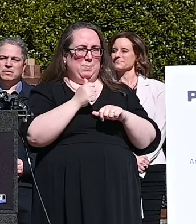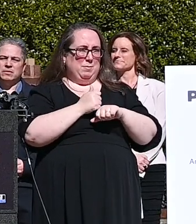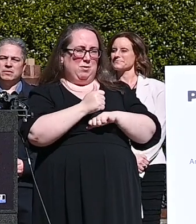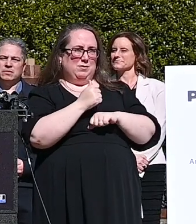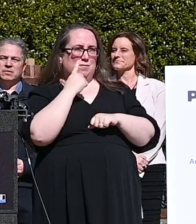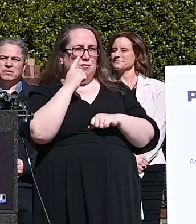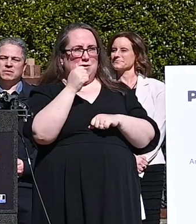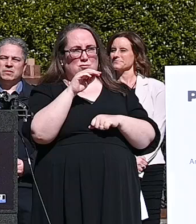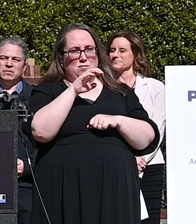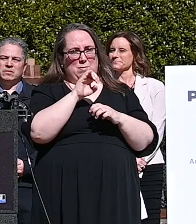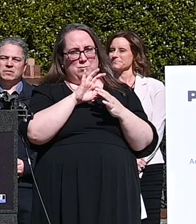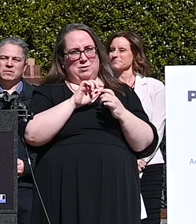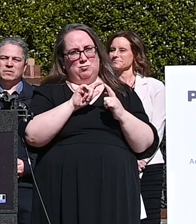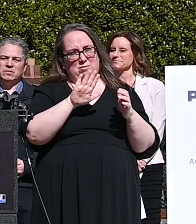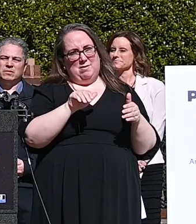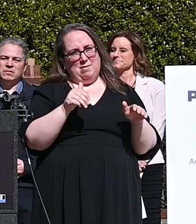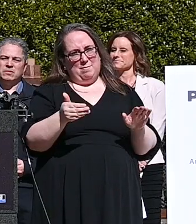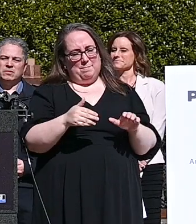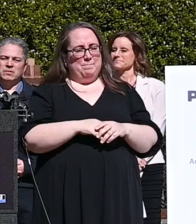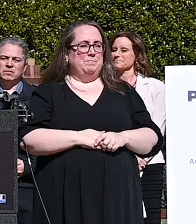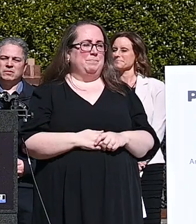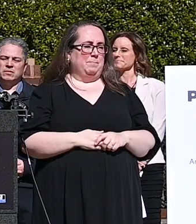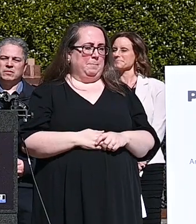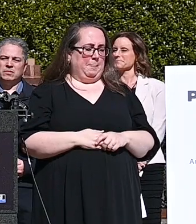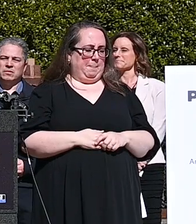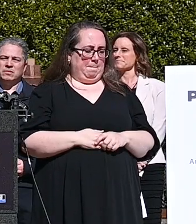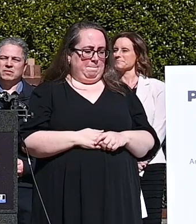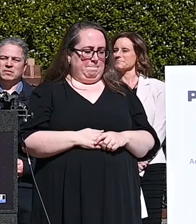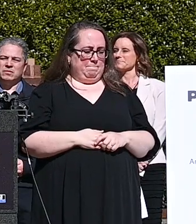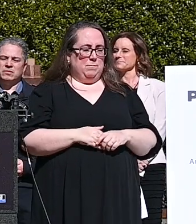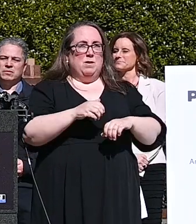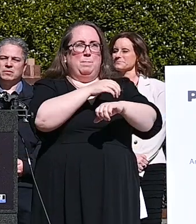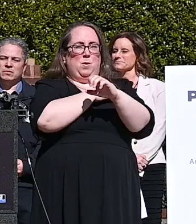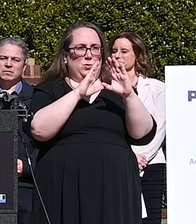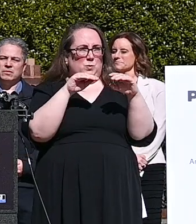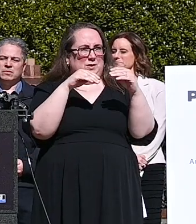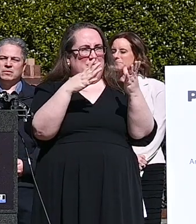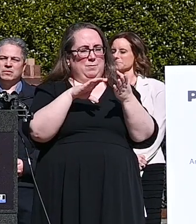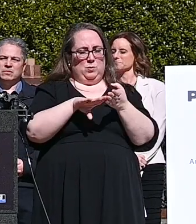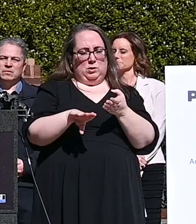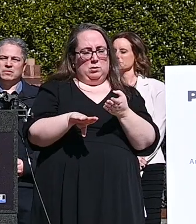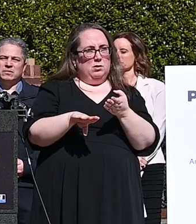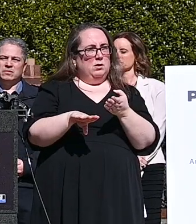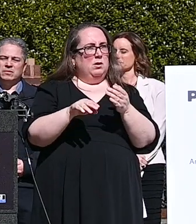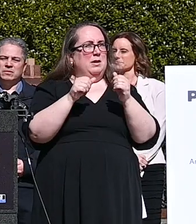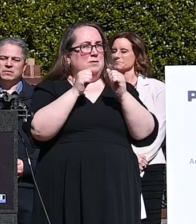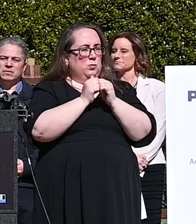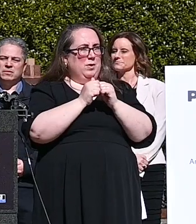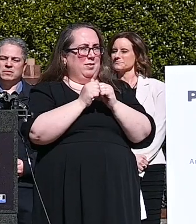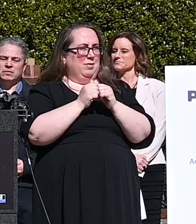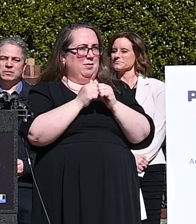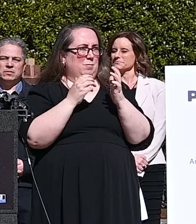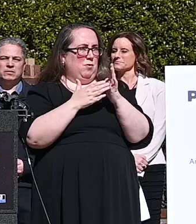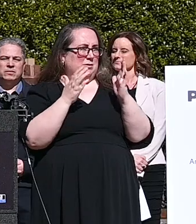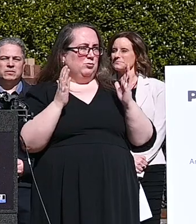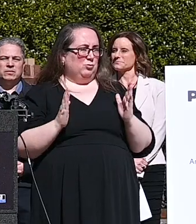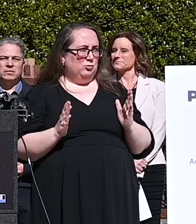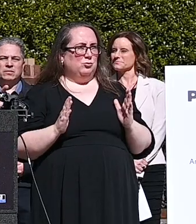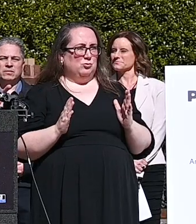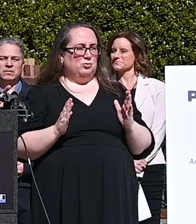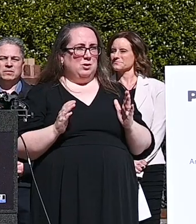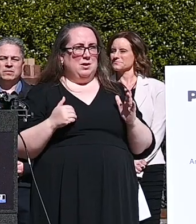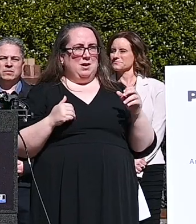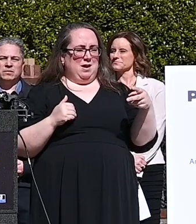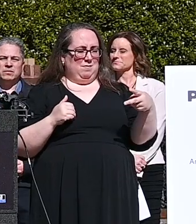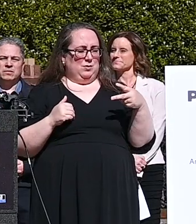any crimes related to her death. The power to grant immunity rests solely with the prosecutor. There are